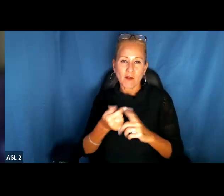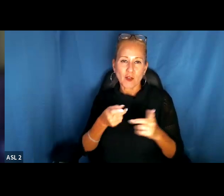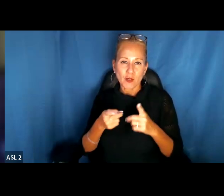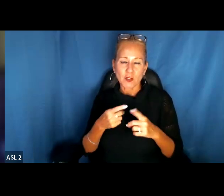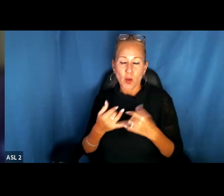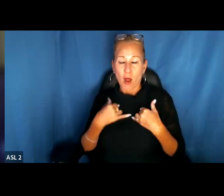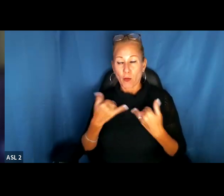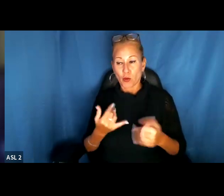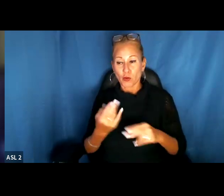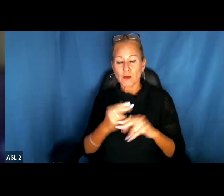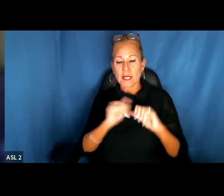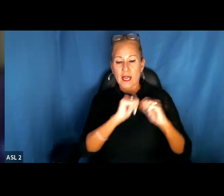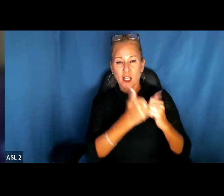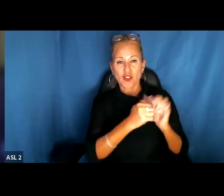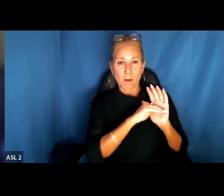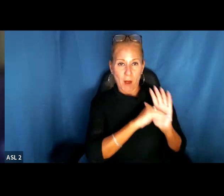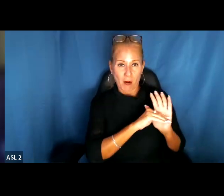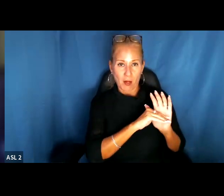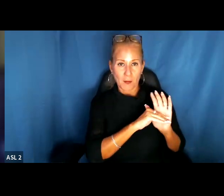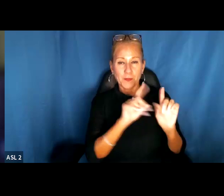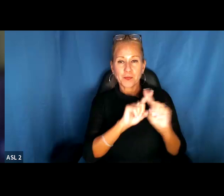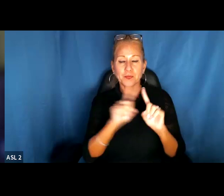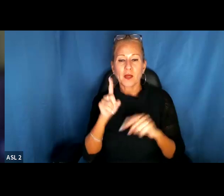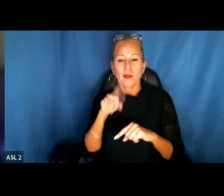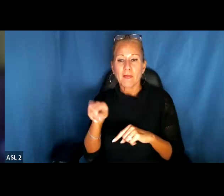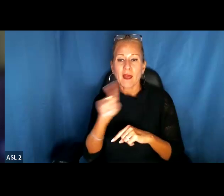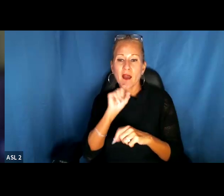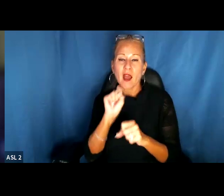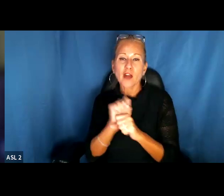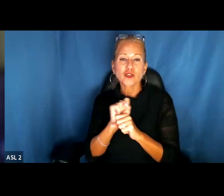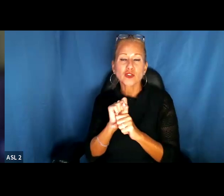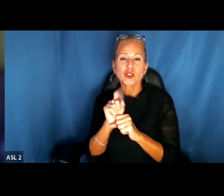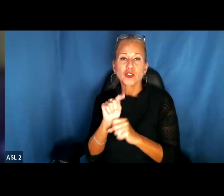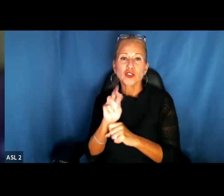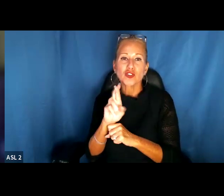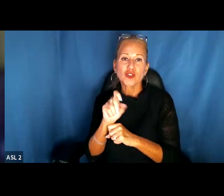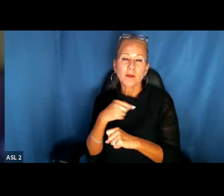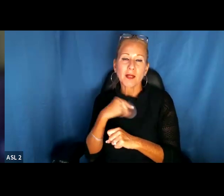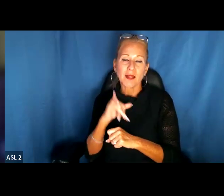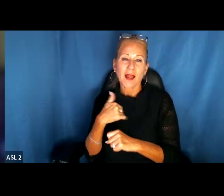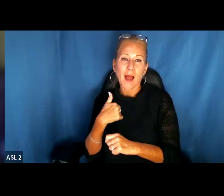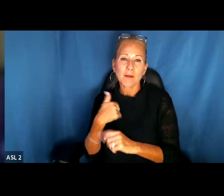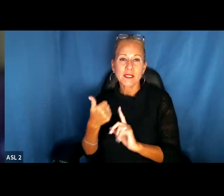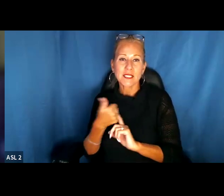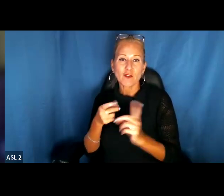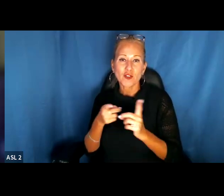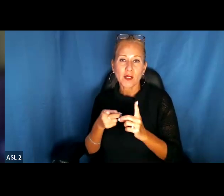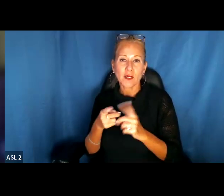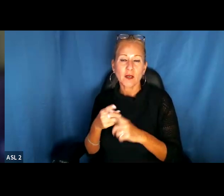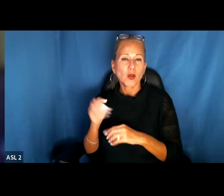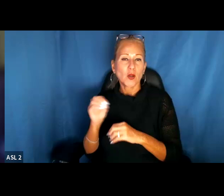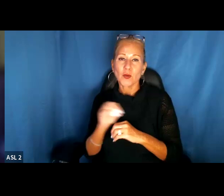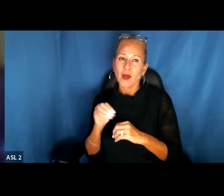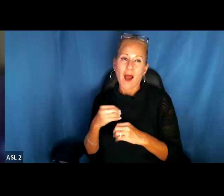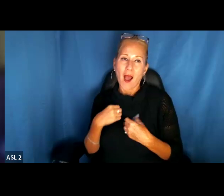I'm currently using the agency model, but they actually treat me as if I am self-directed, because there would be no other